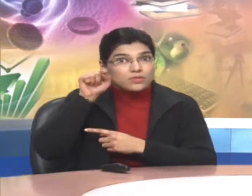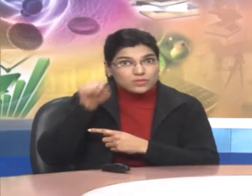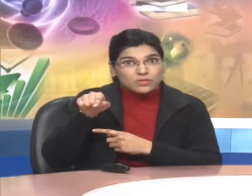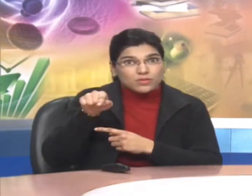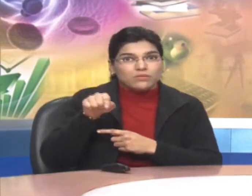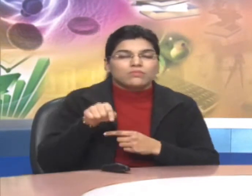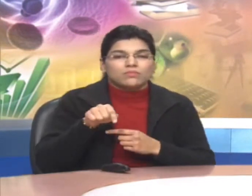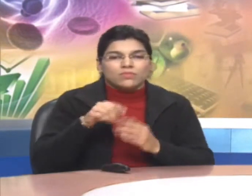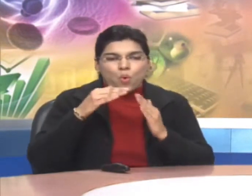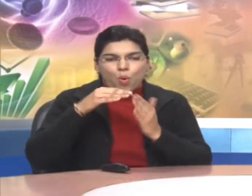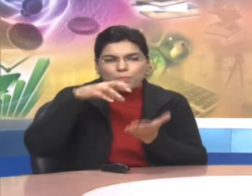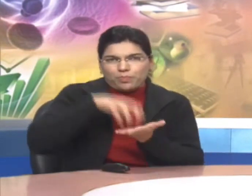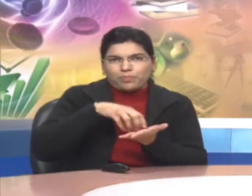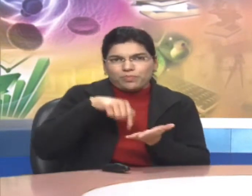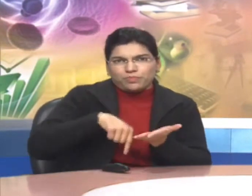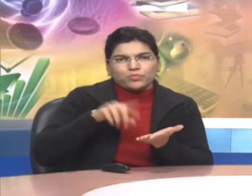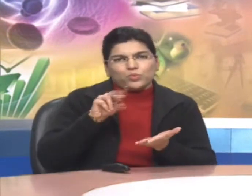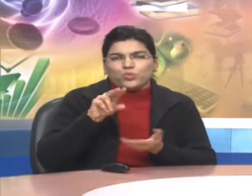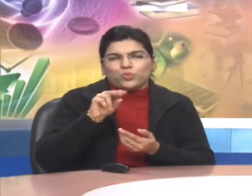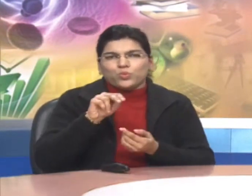There was no shelter for Baldio,